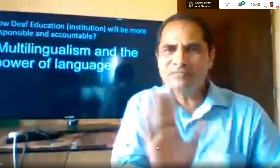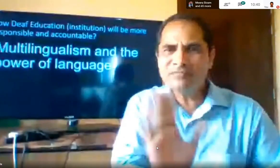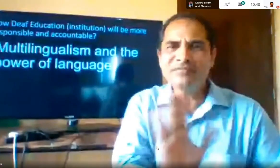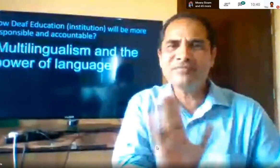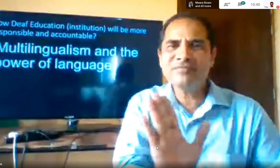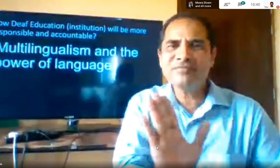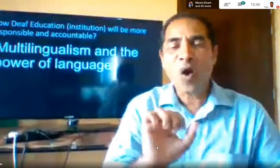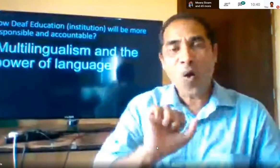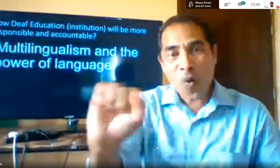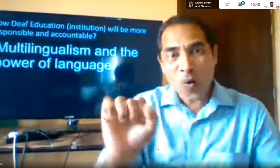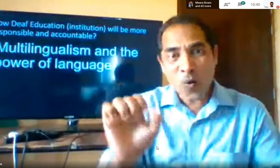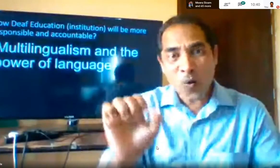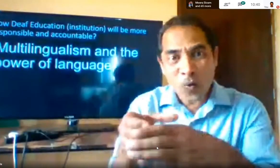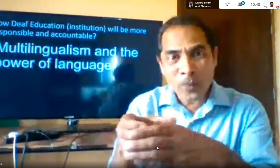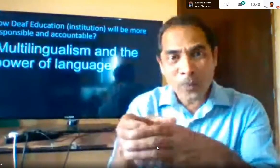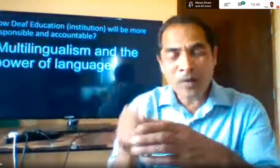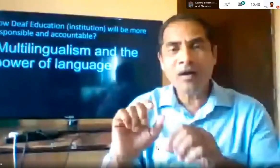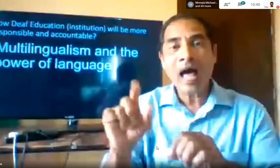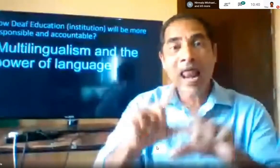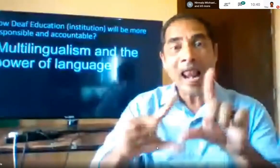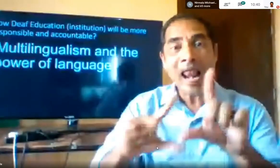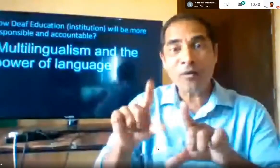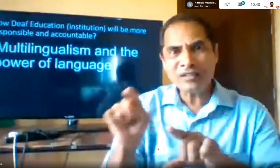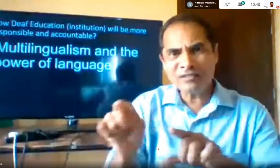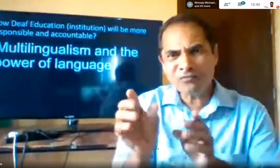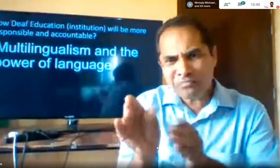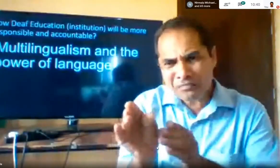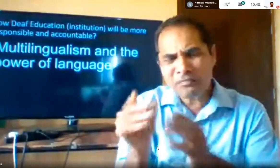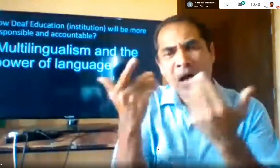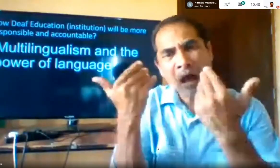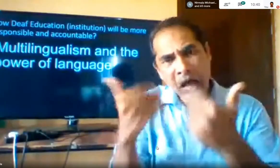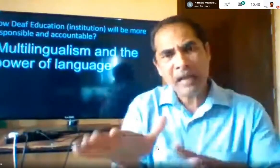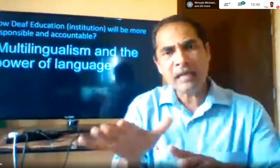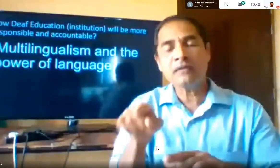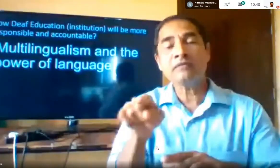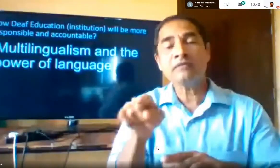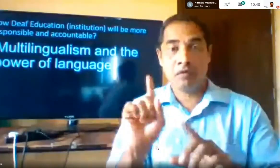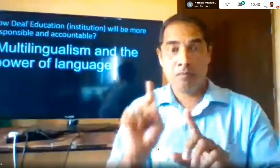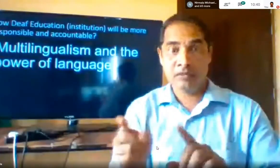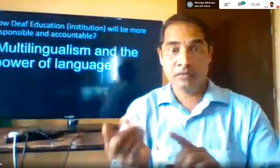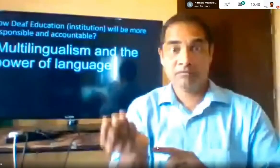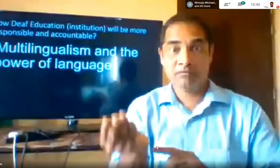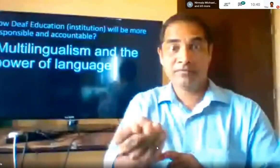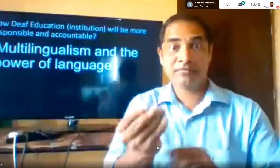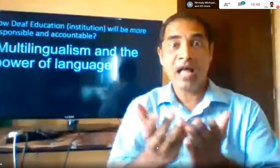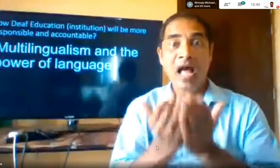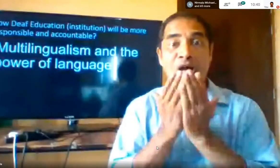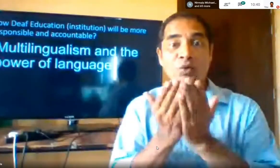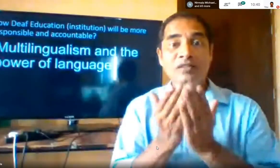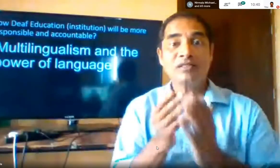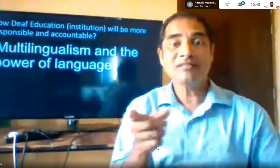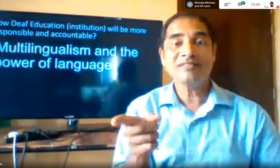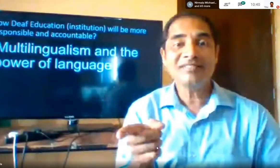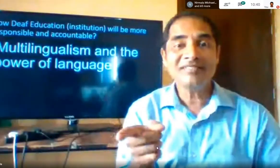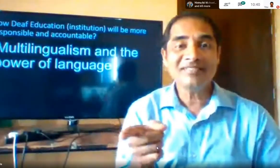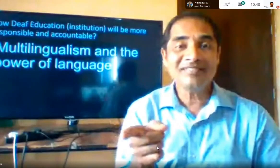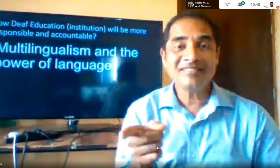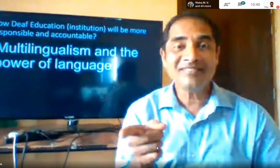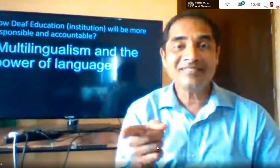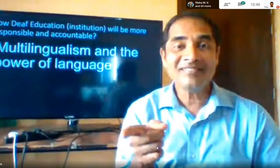recognized, it's not a problem. But that group will be using, the tribal group will be using that language. So, but we have to